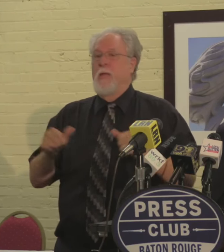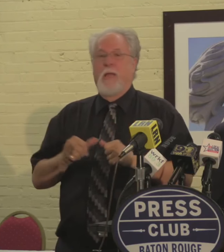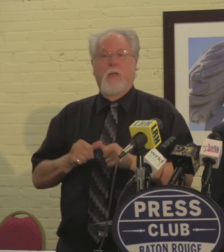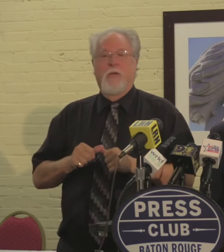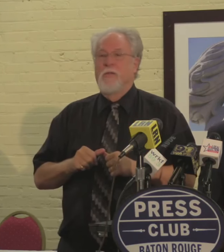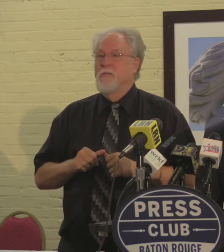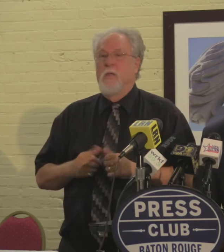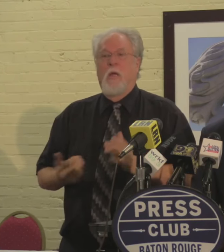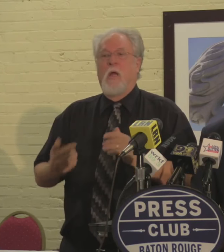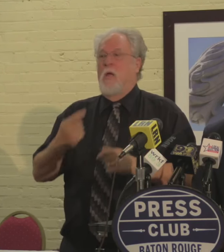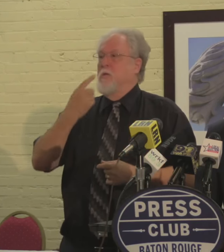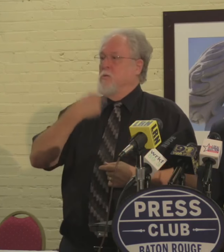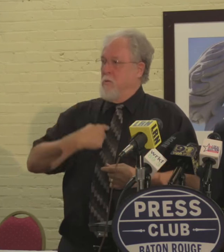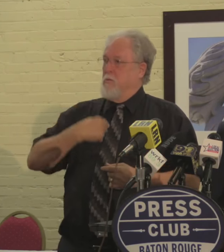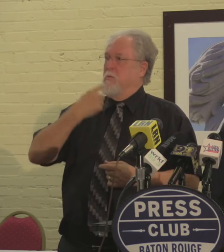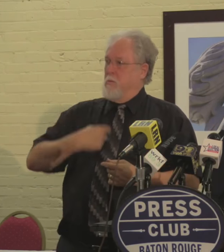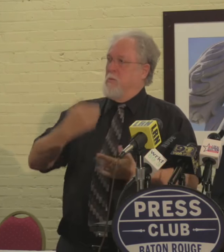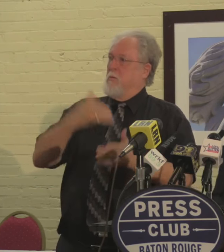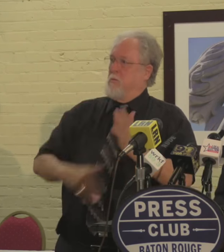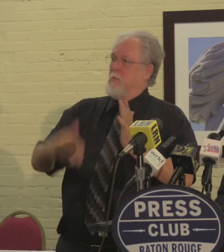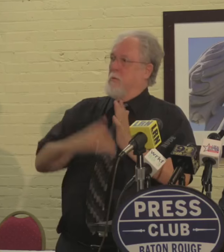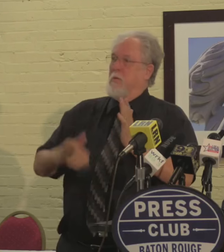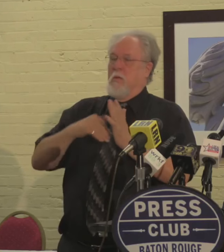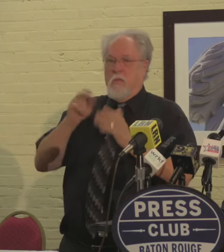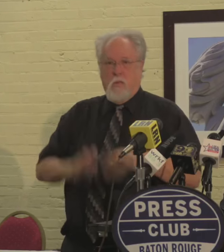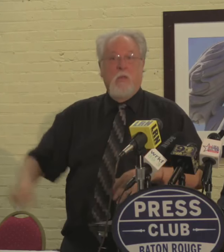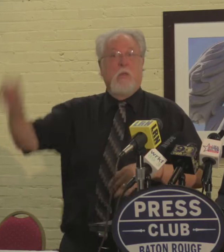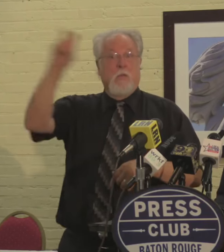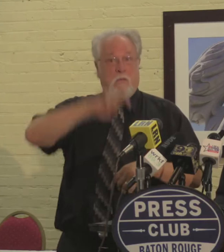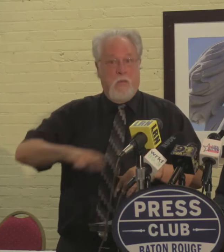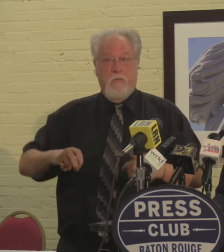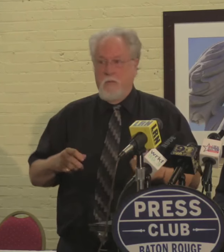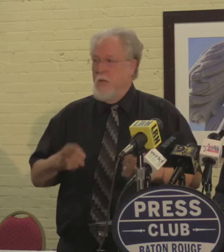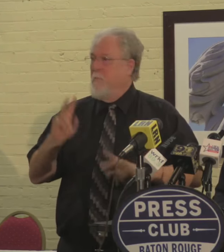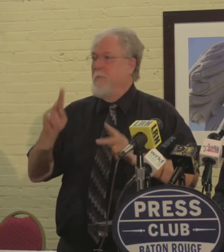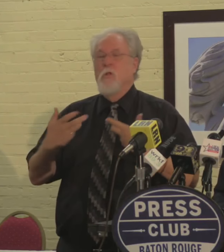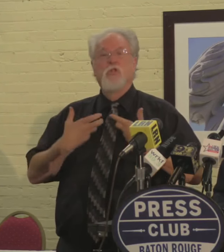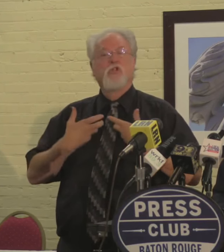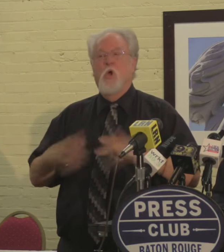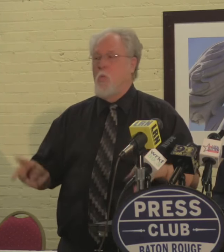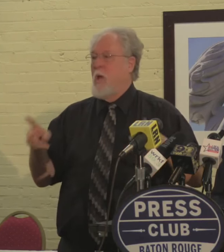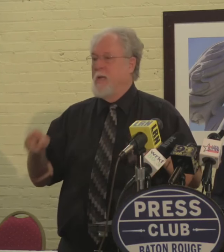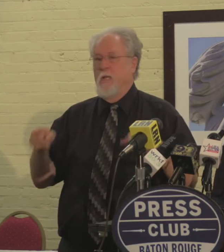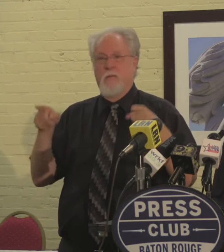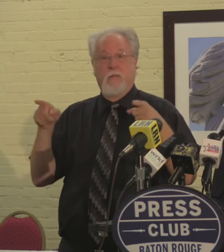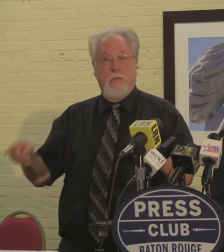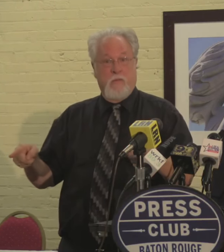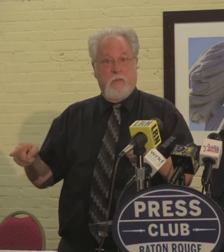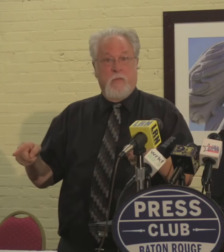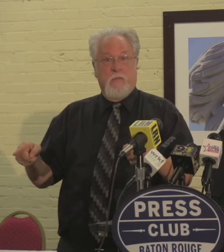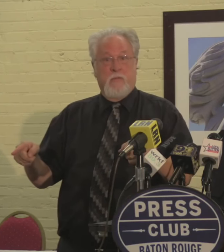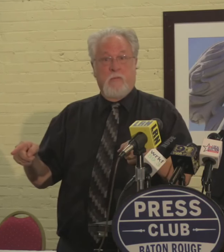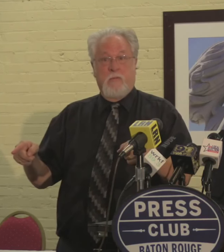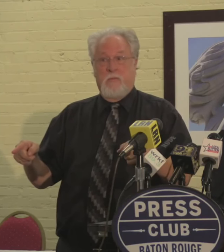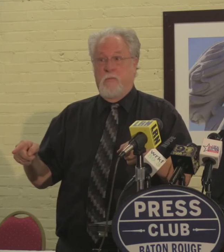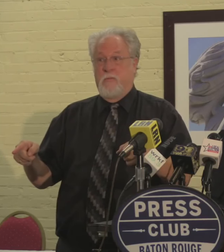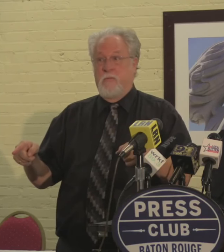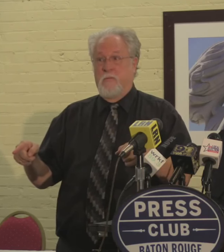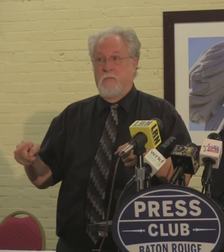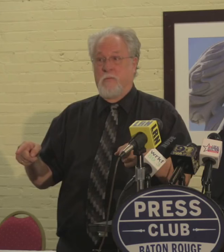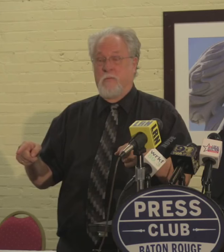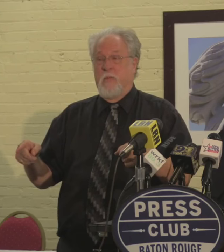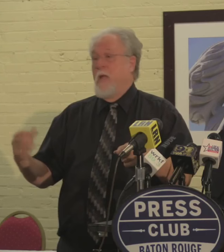I'm told over and over and over as I travel the state that people do not want the state of Louisiana to